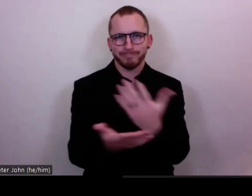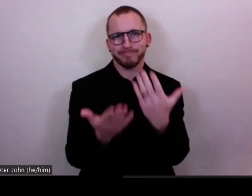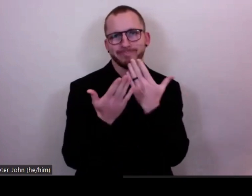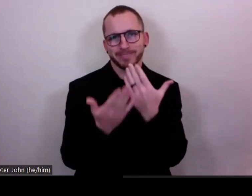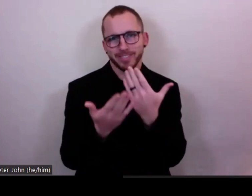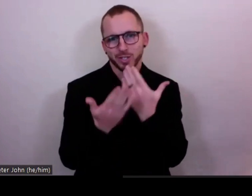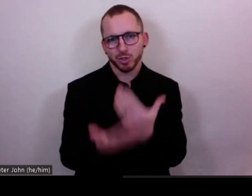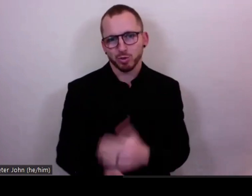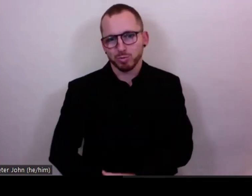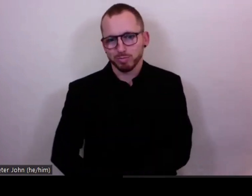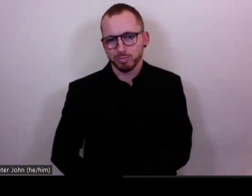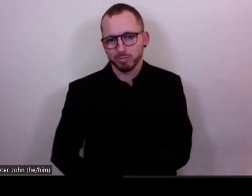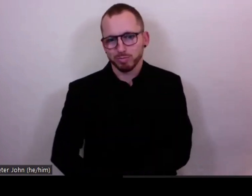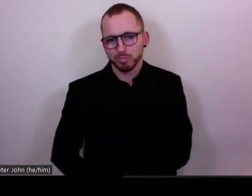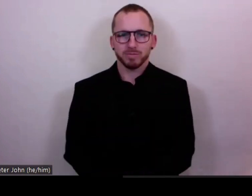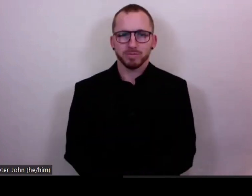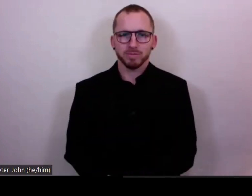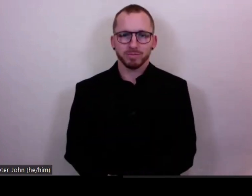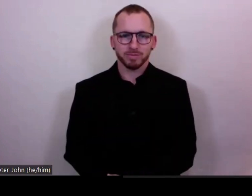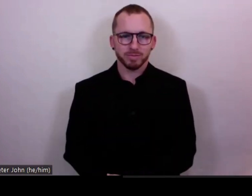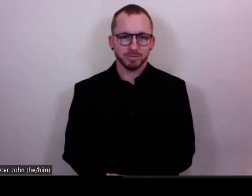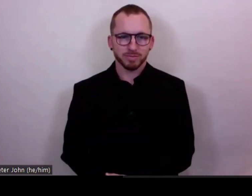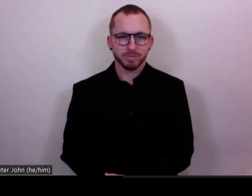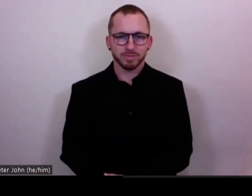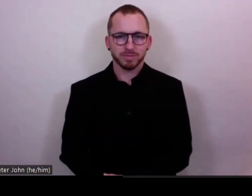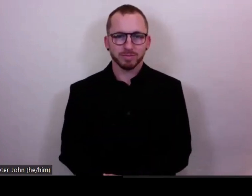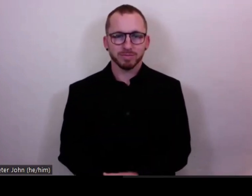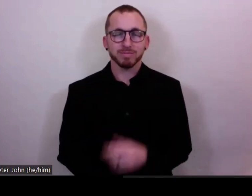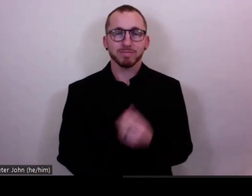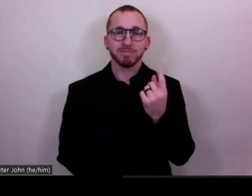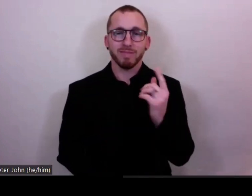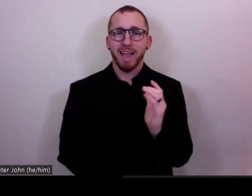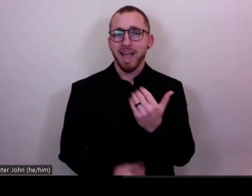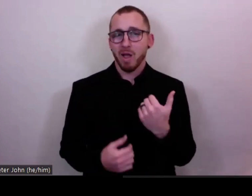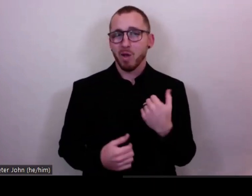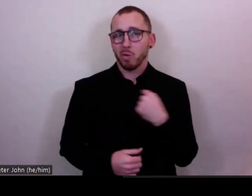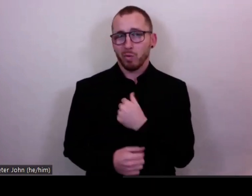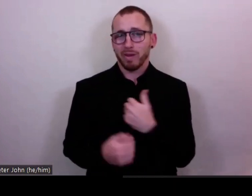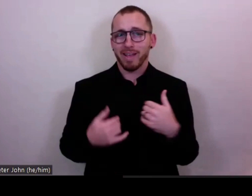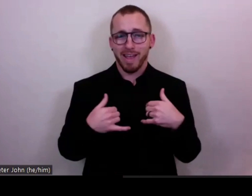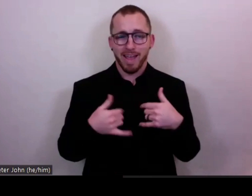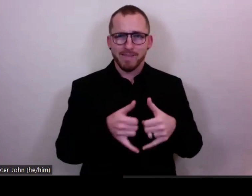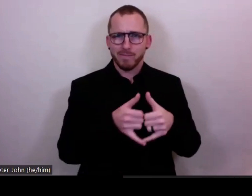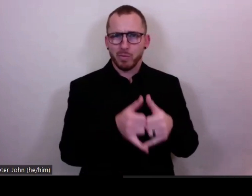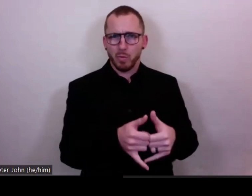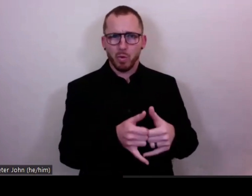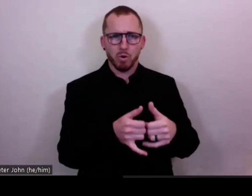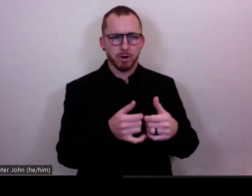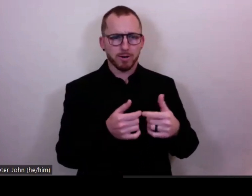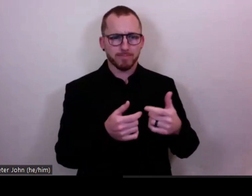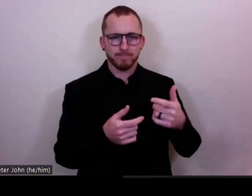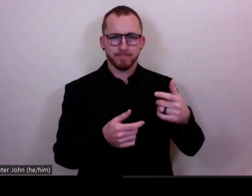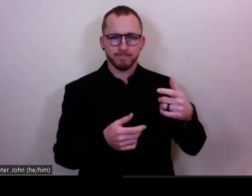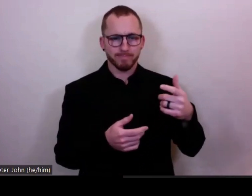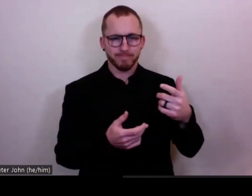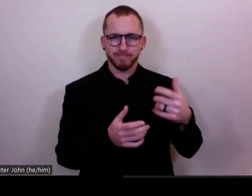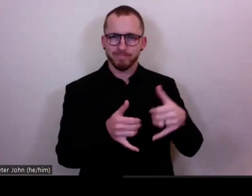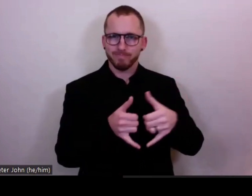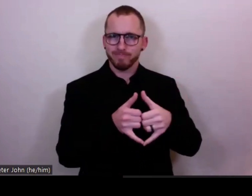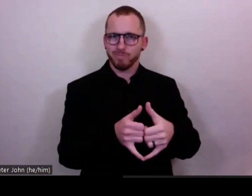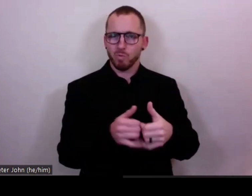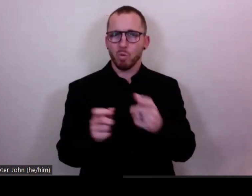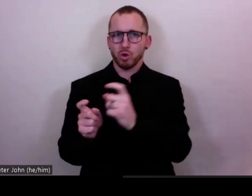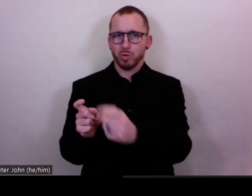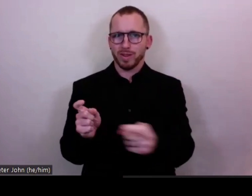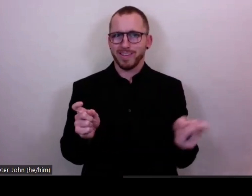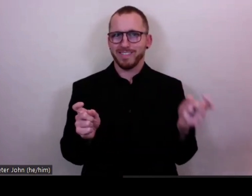Unfortunately, they won't be ready till Monday, but you will get them. So I just want to take an opportunity again to give a round of applause for